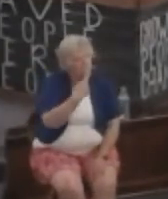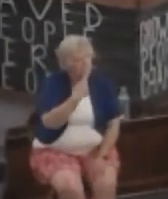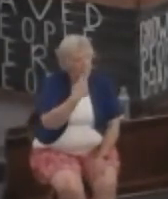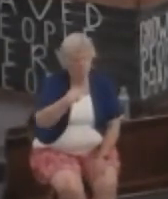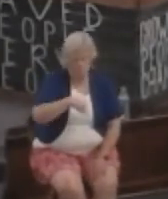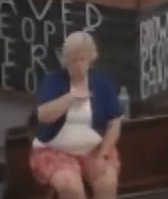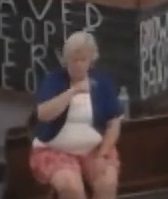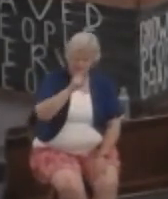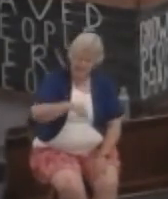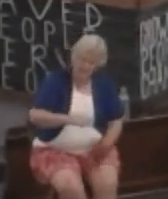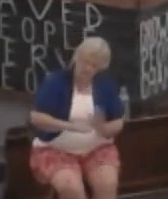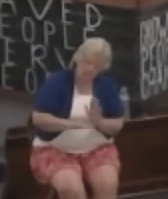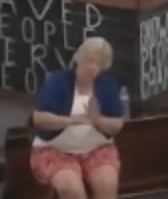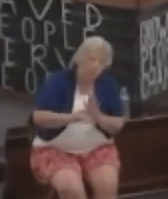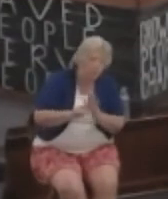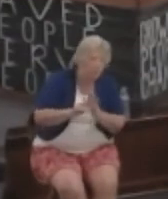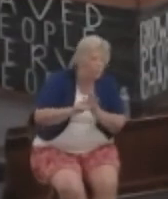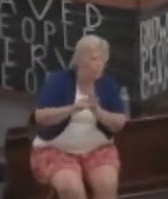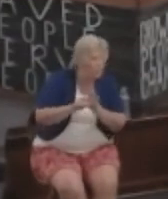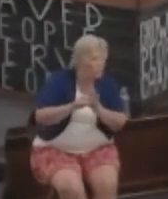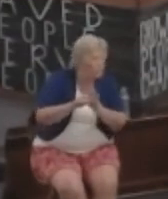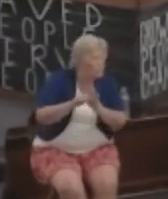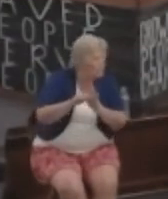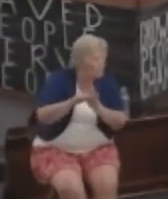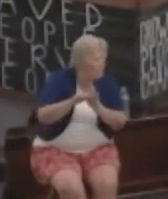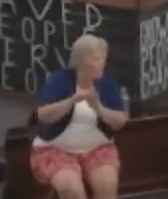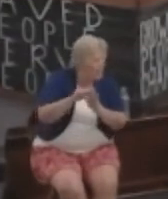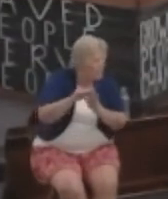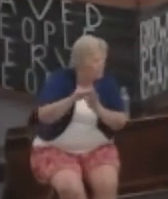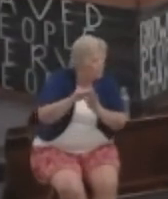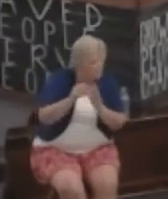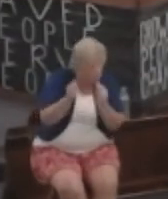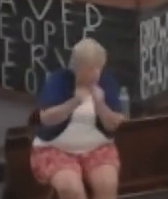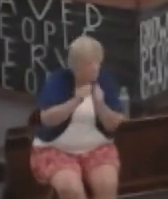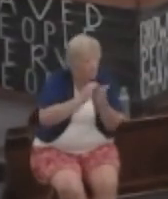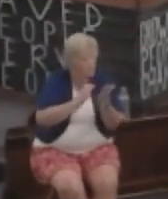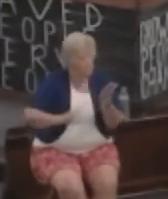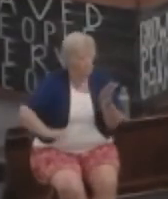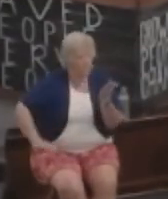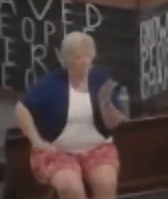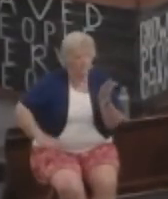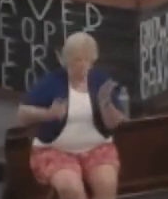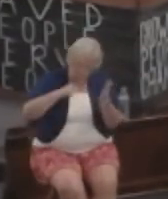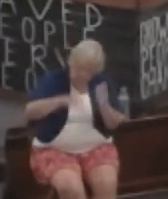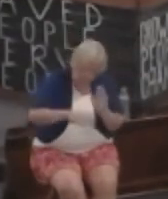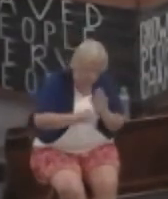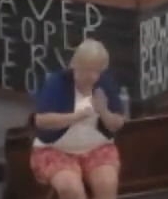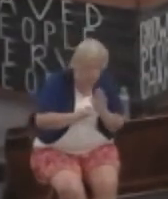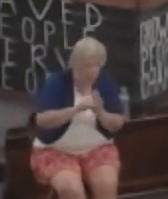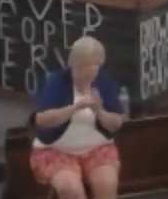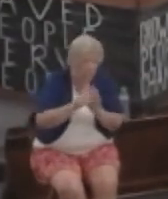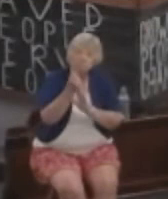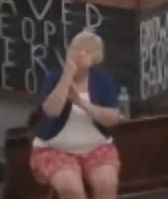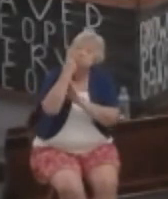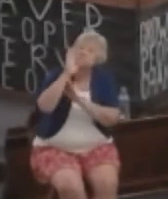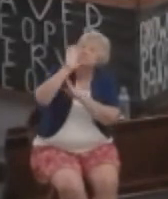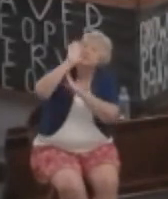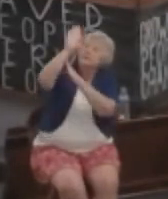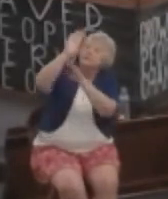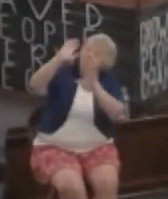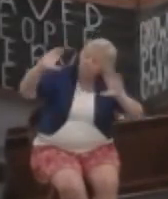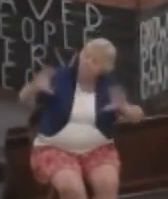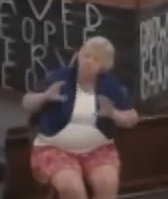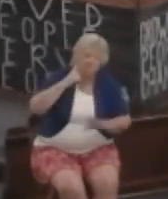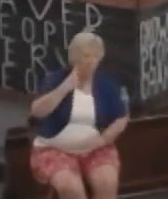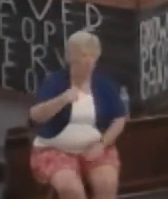to be growing as Christians. We need to be growing in Christ. We need to be growing in understanding of what God has done